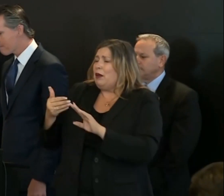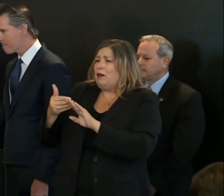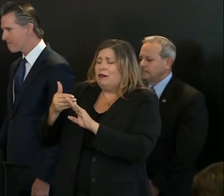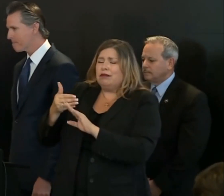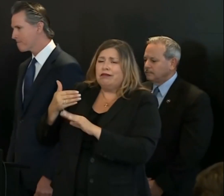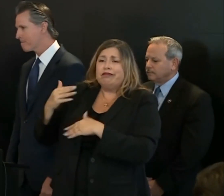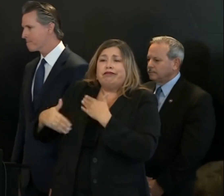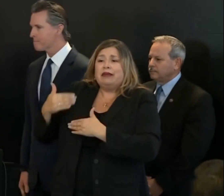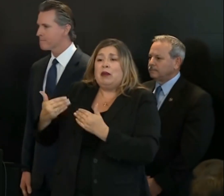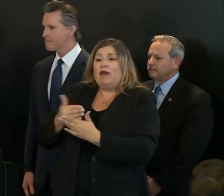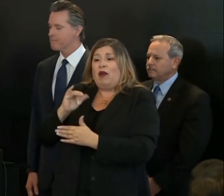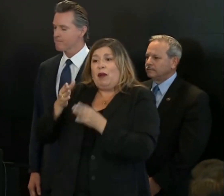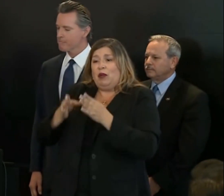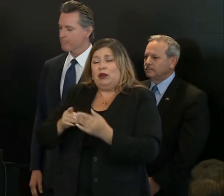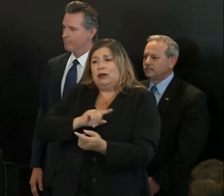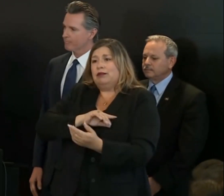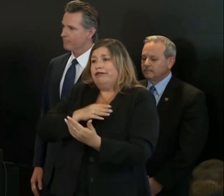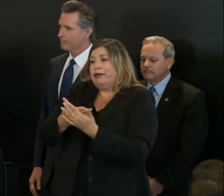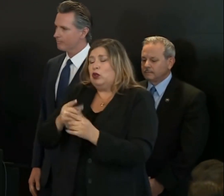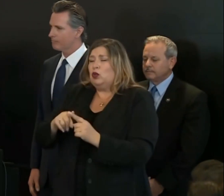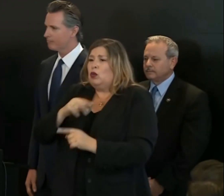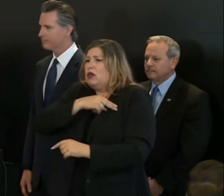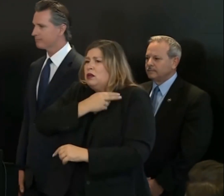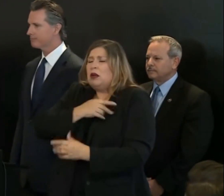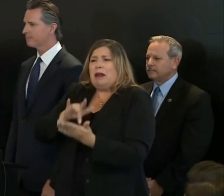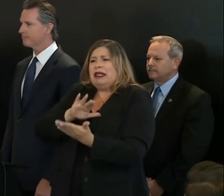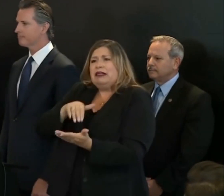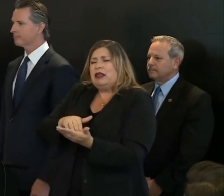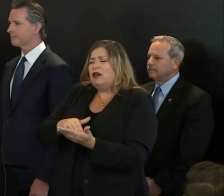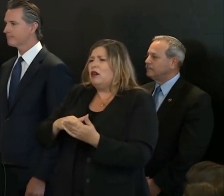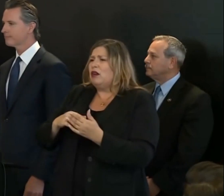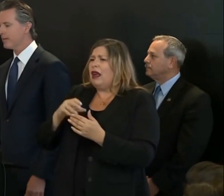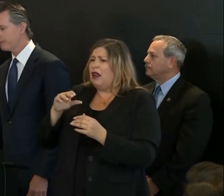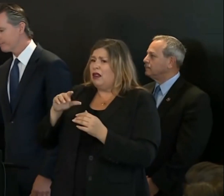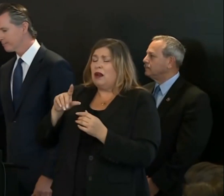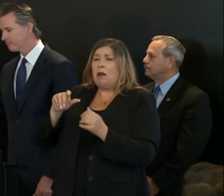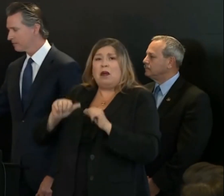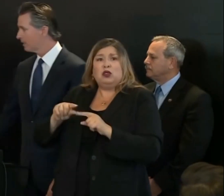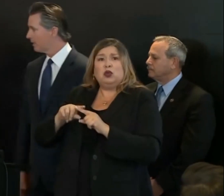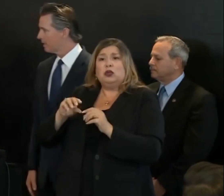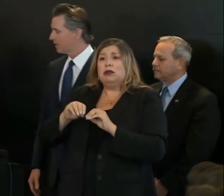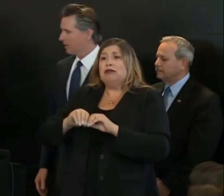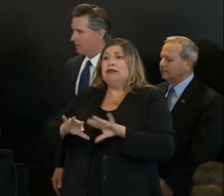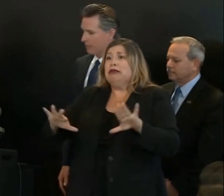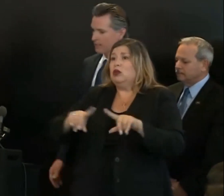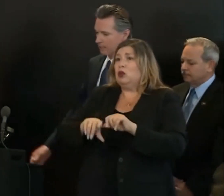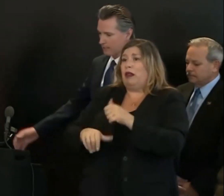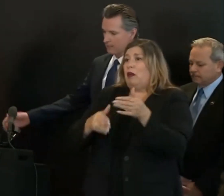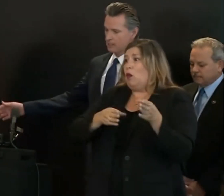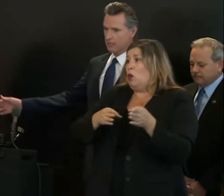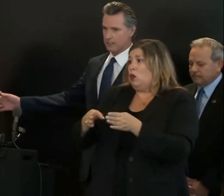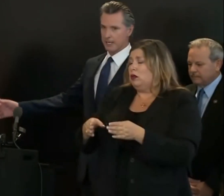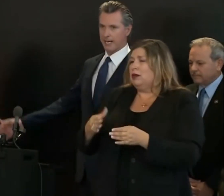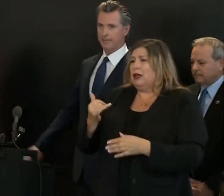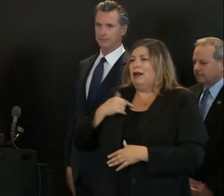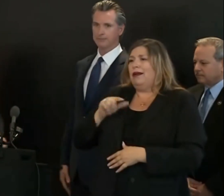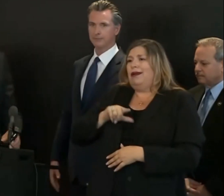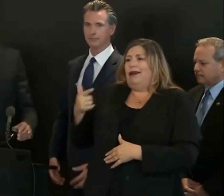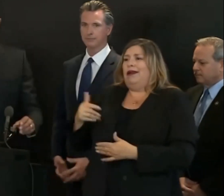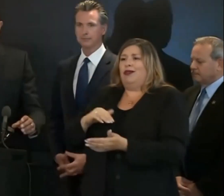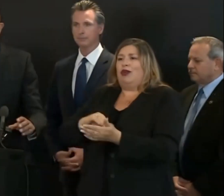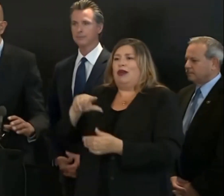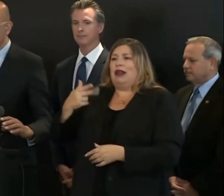to the medical center and, were possibly exposing folks? Yeah. I leave that to Dr.